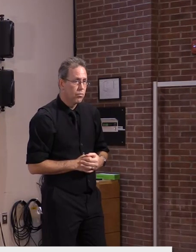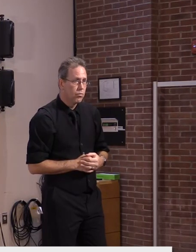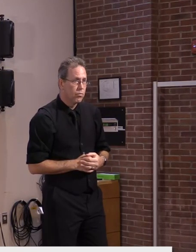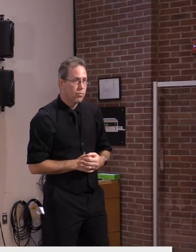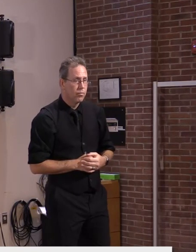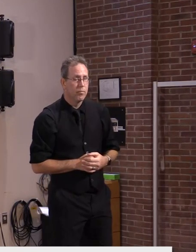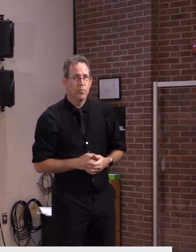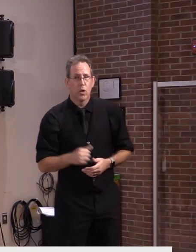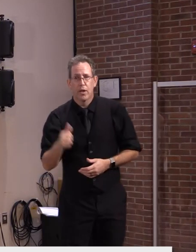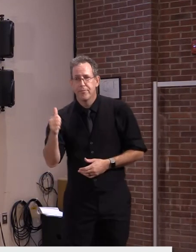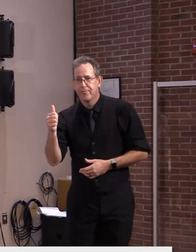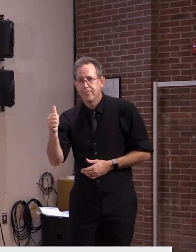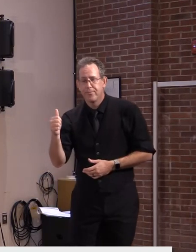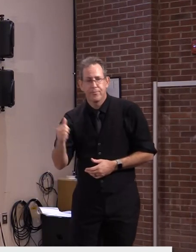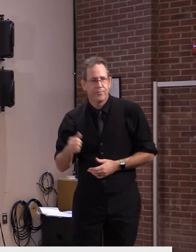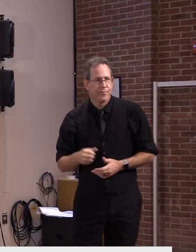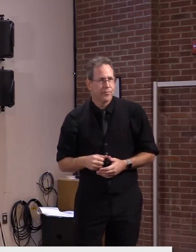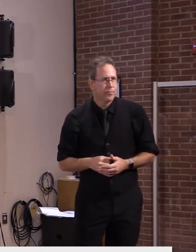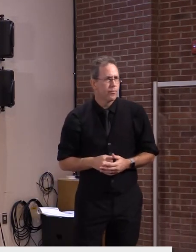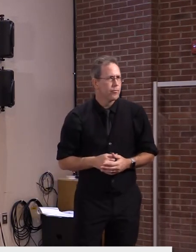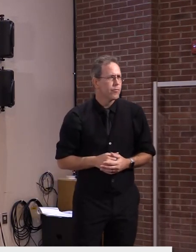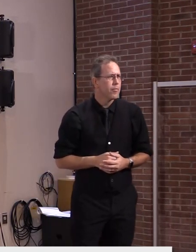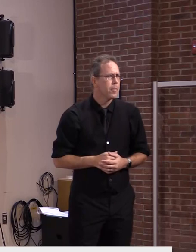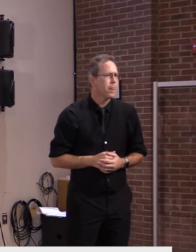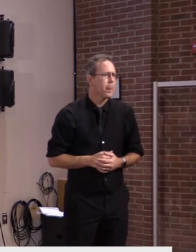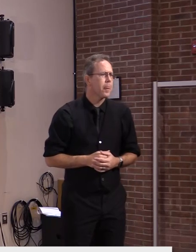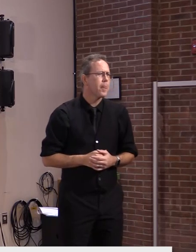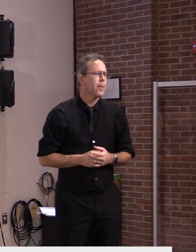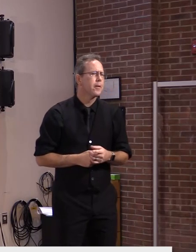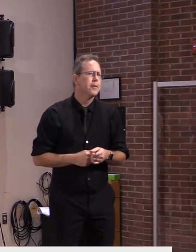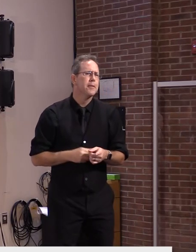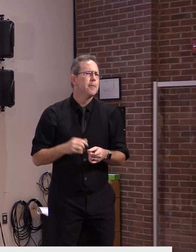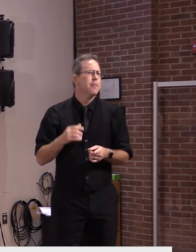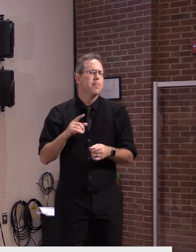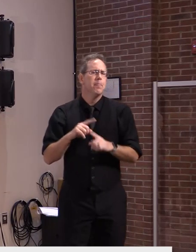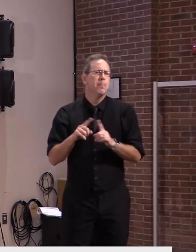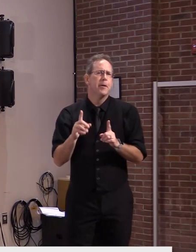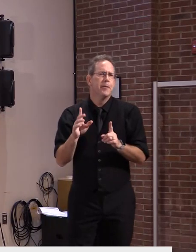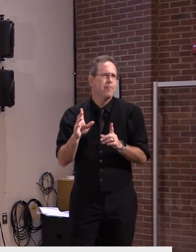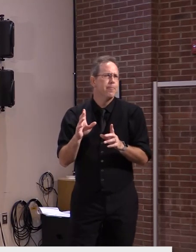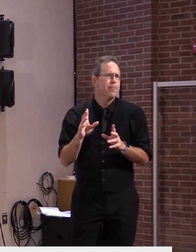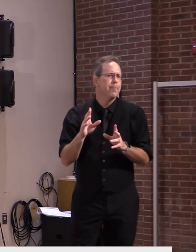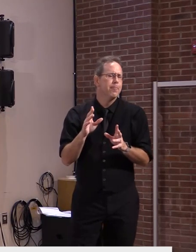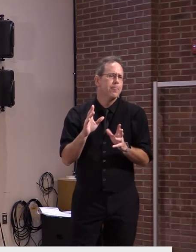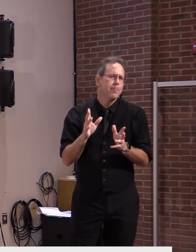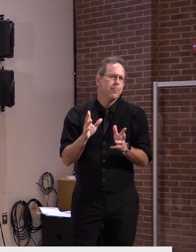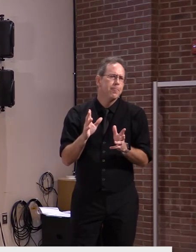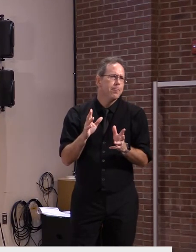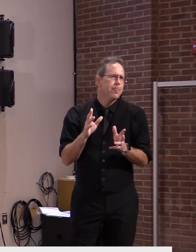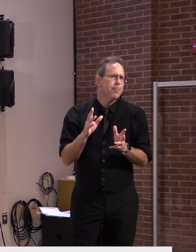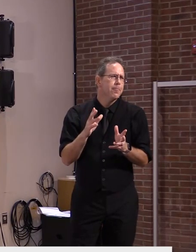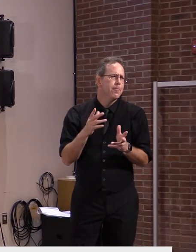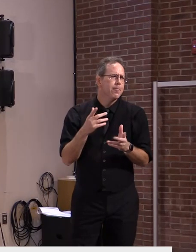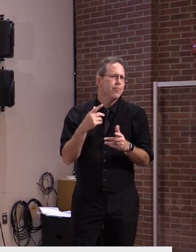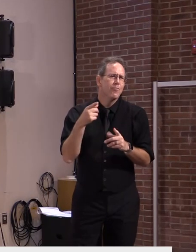I guess, Commissioner, I would think that the deaths rate is pretty important factor there